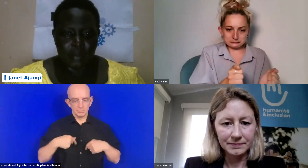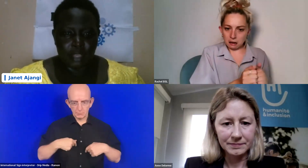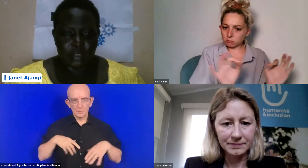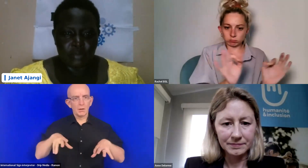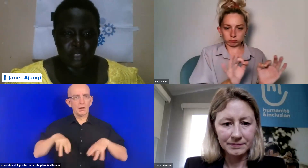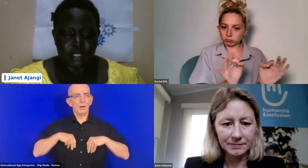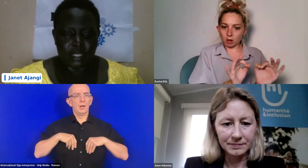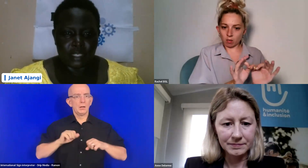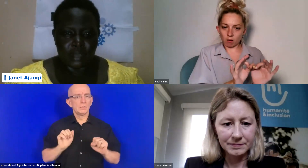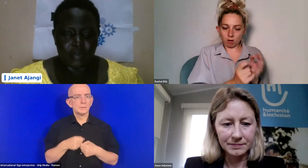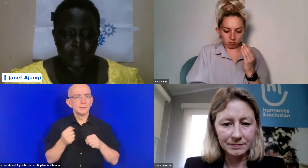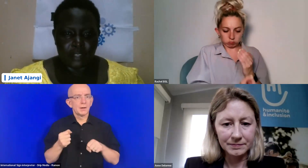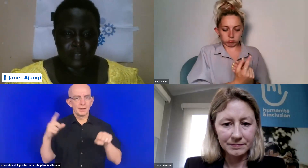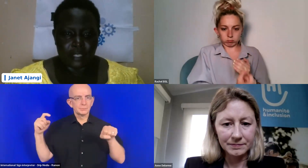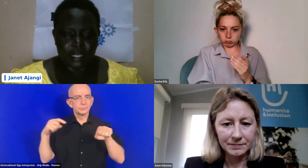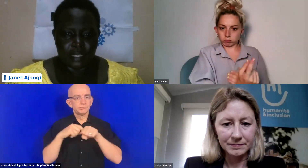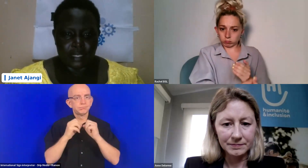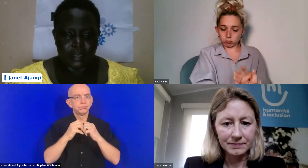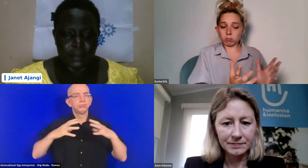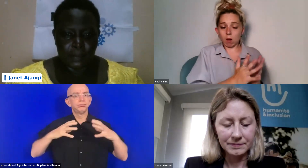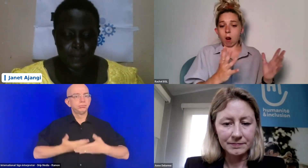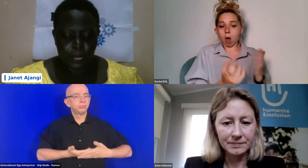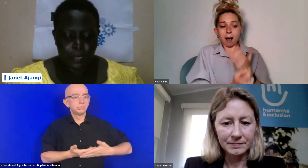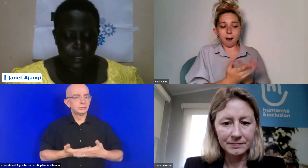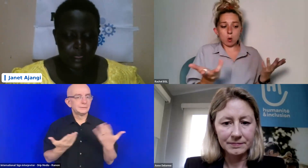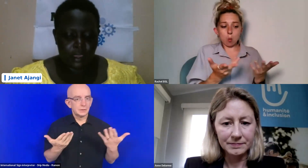this happened mostly in the private facilities.